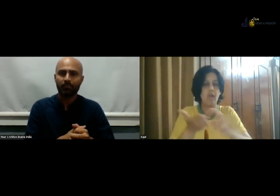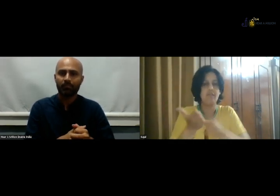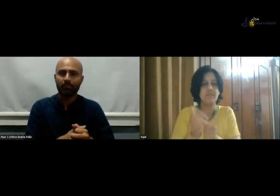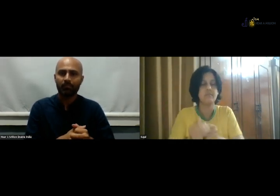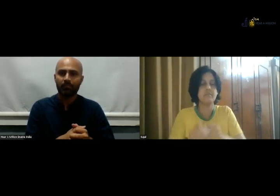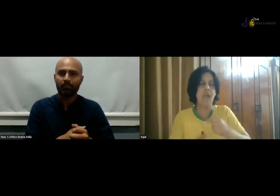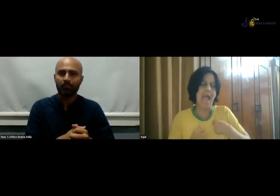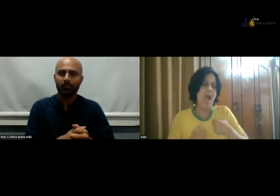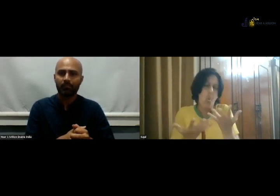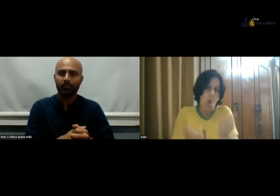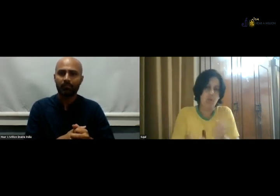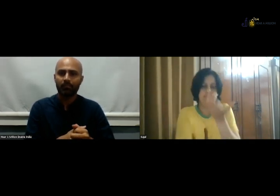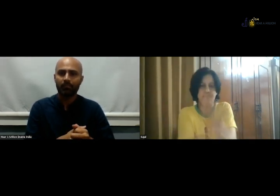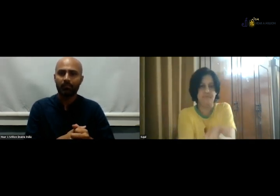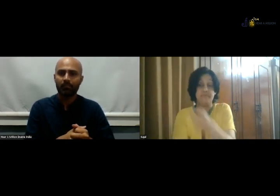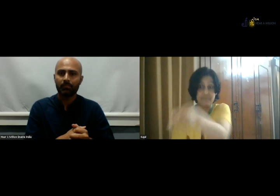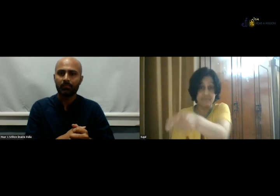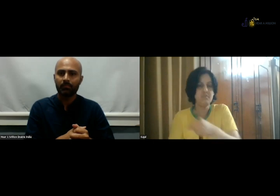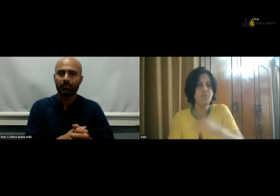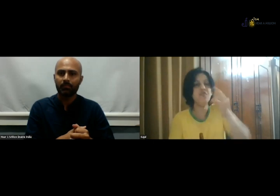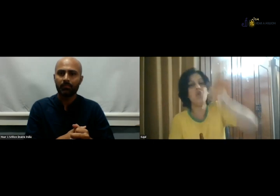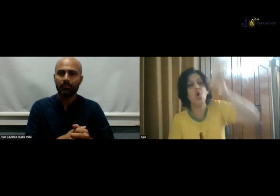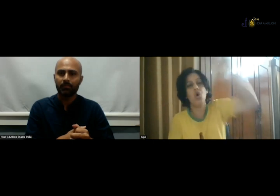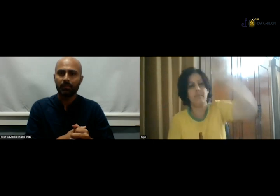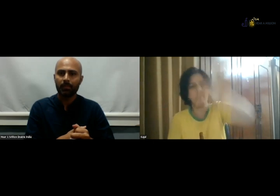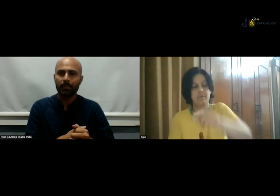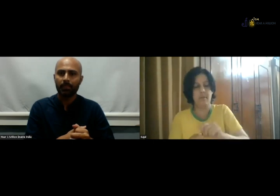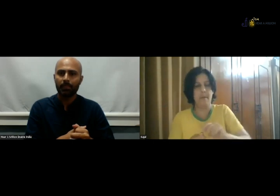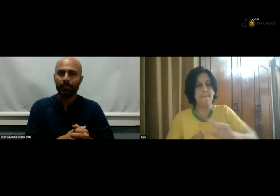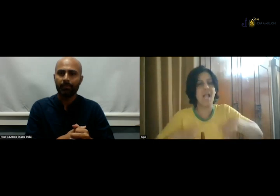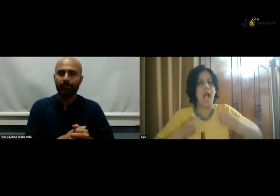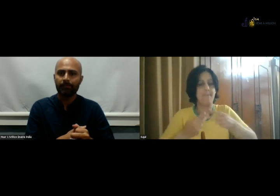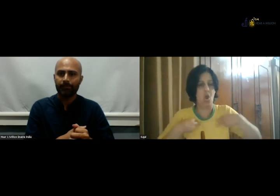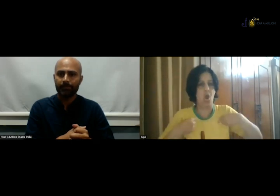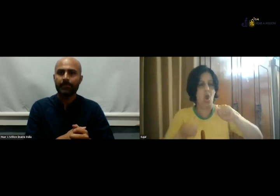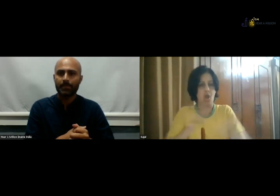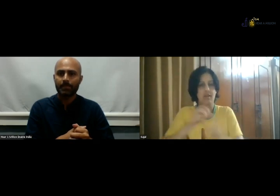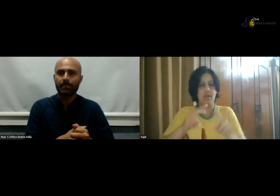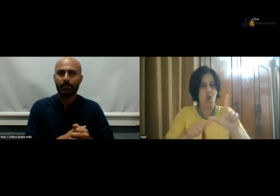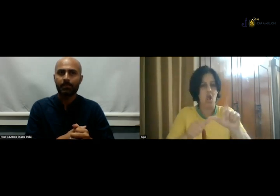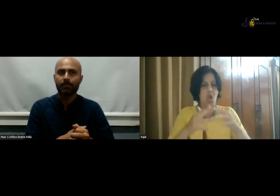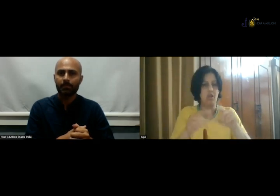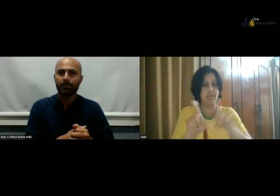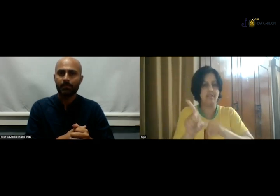She wanted Dhruva to